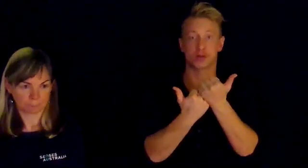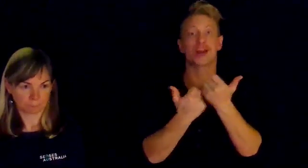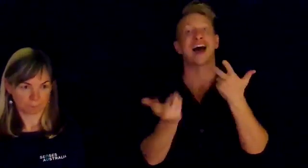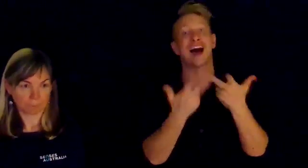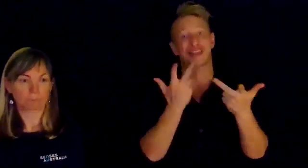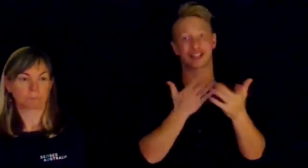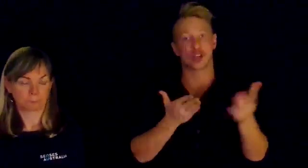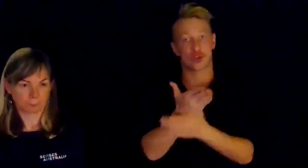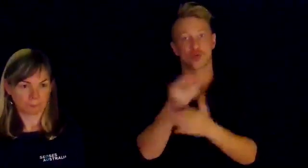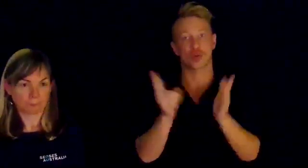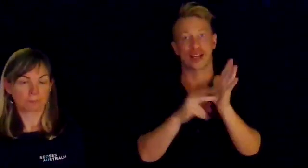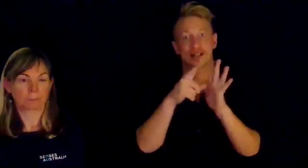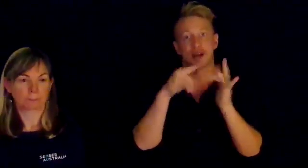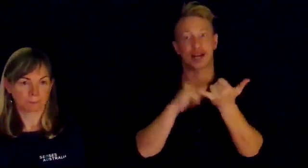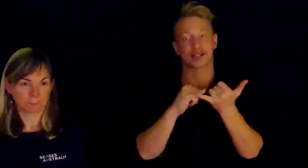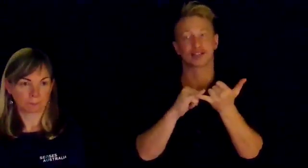system.